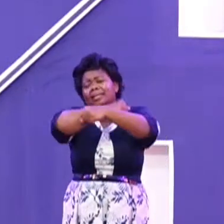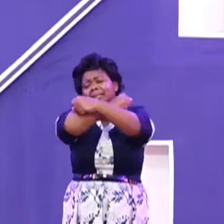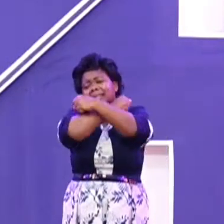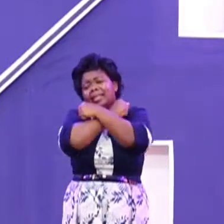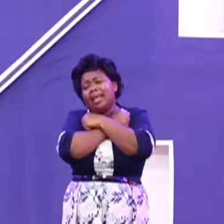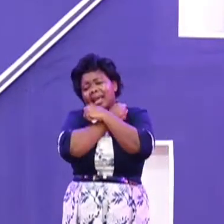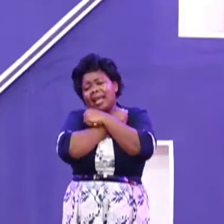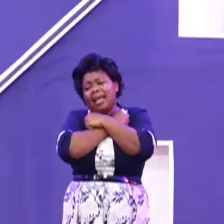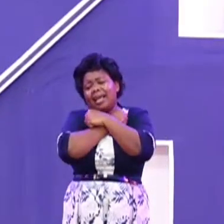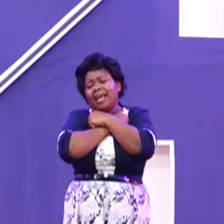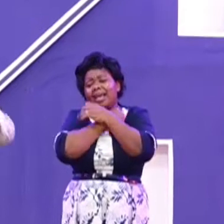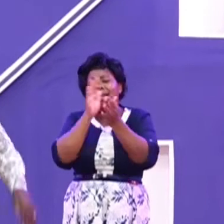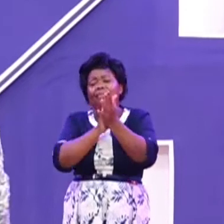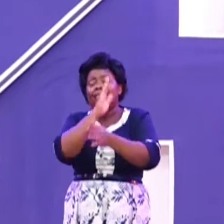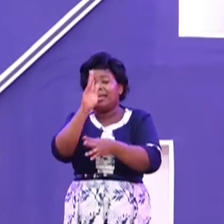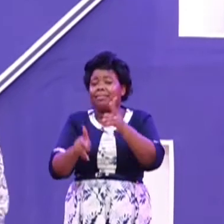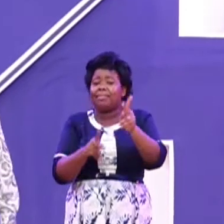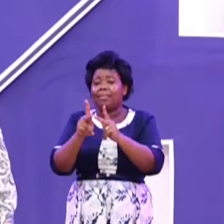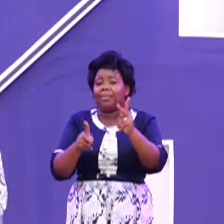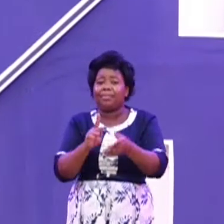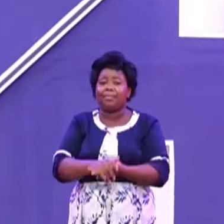me. Abantu bange. My people.